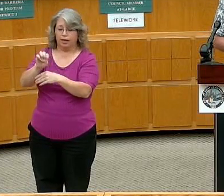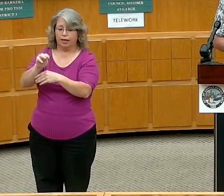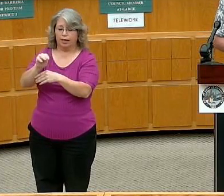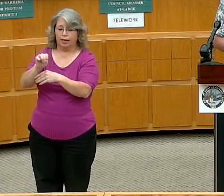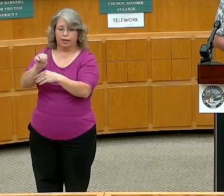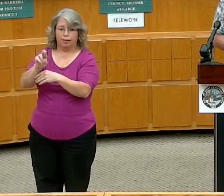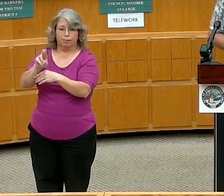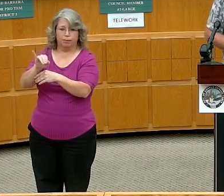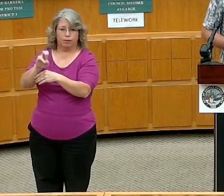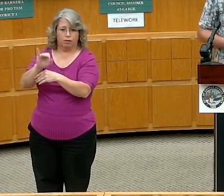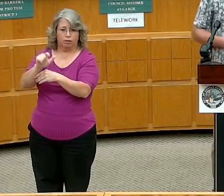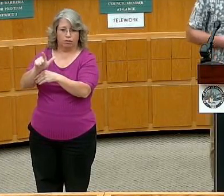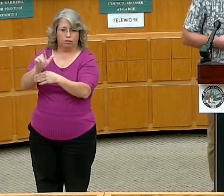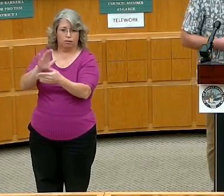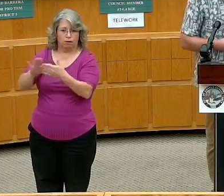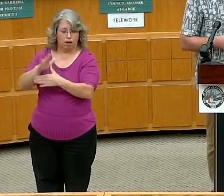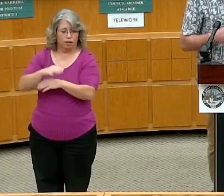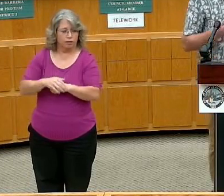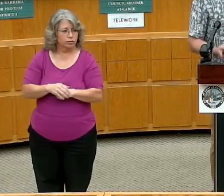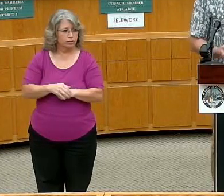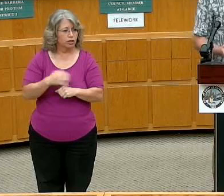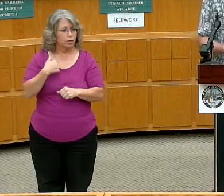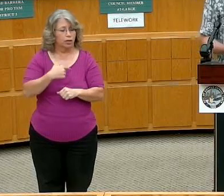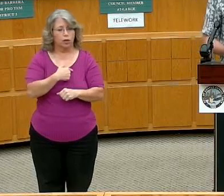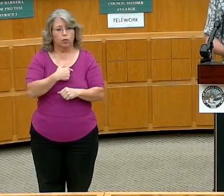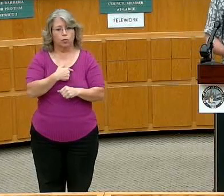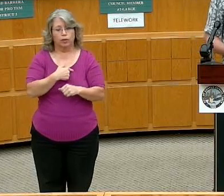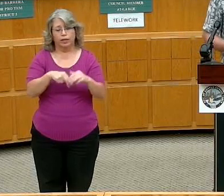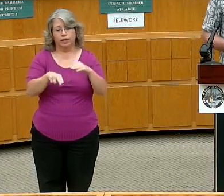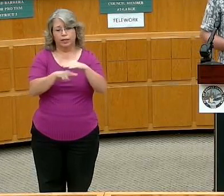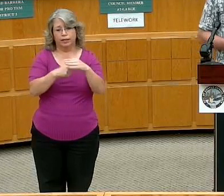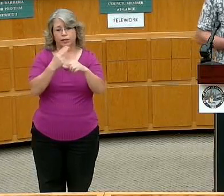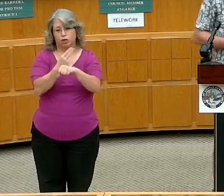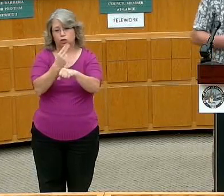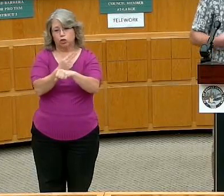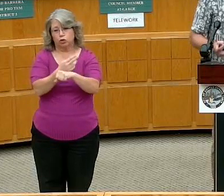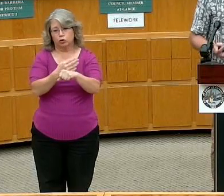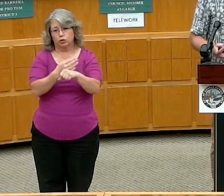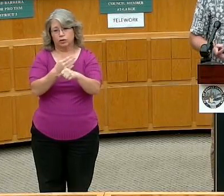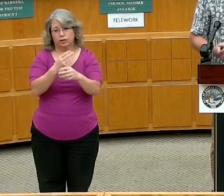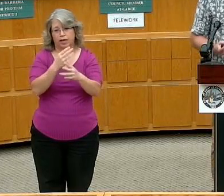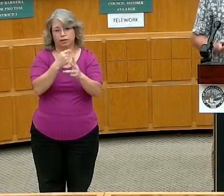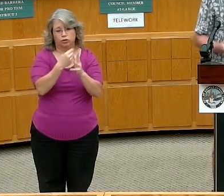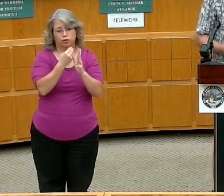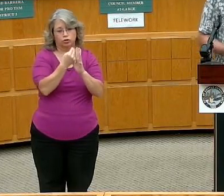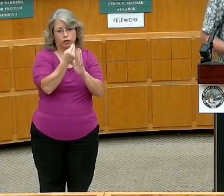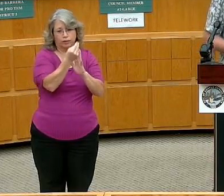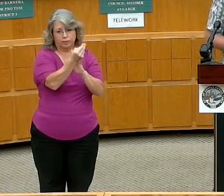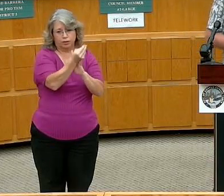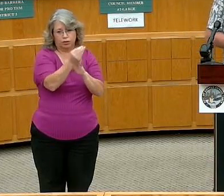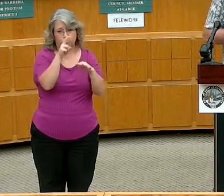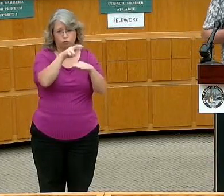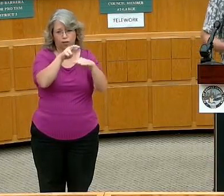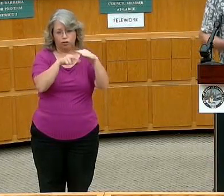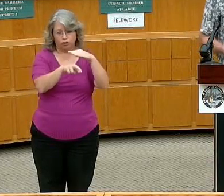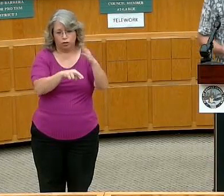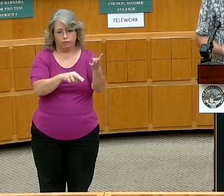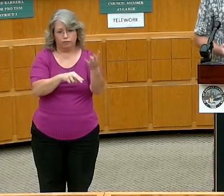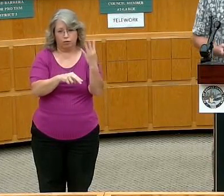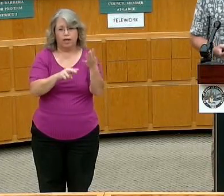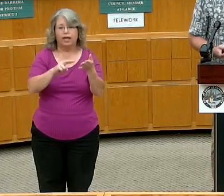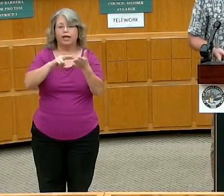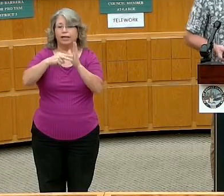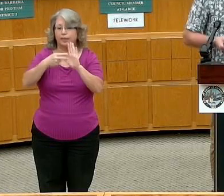assumed a baseline transmission ratio of 4. I hope that I've done a good job of communicating what that means. It means 4 people